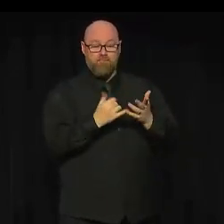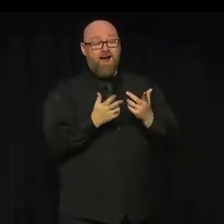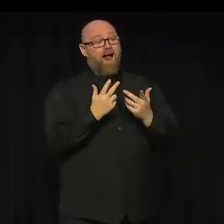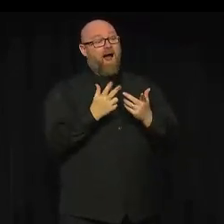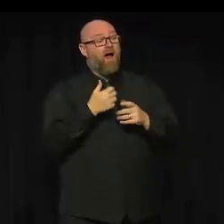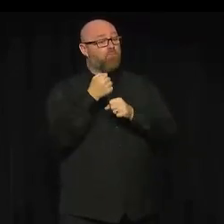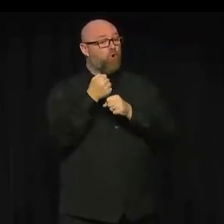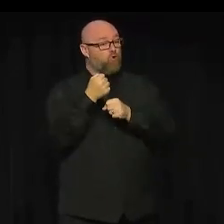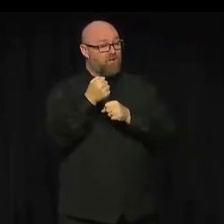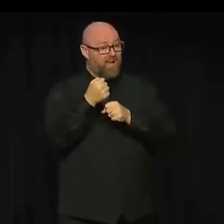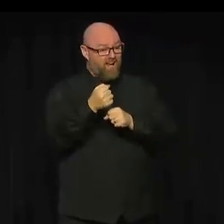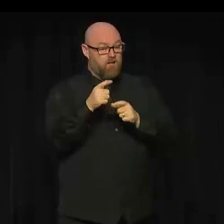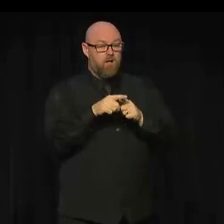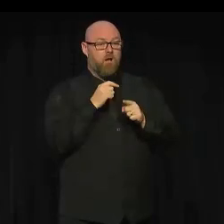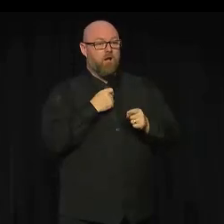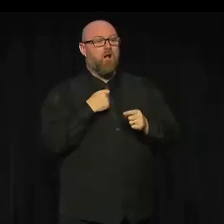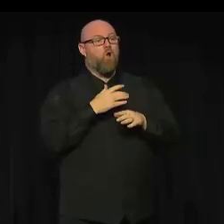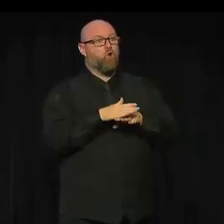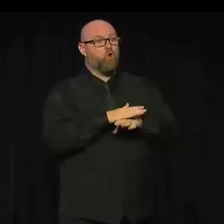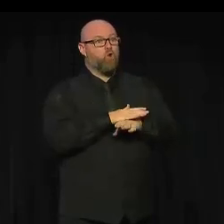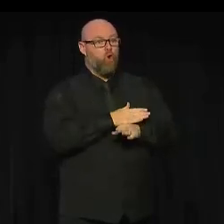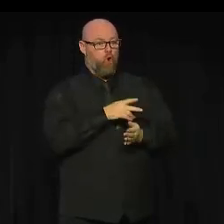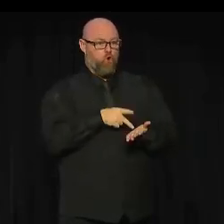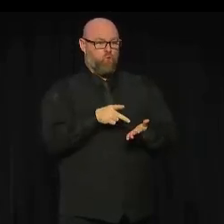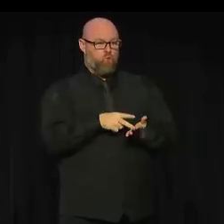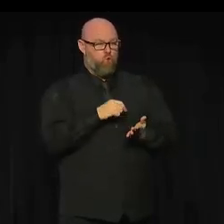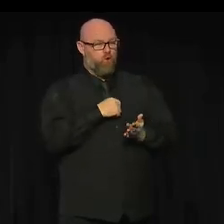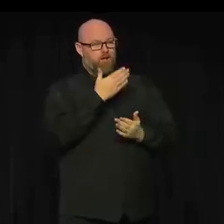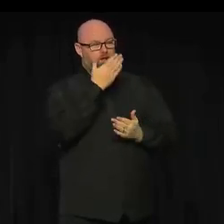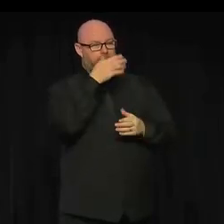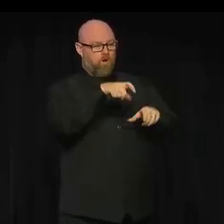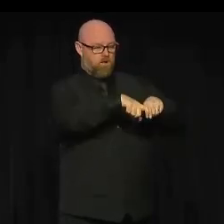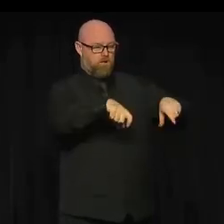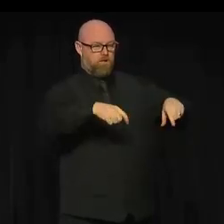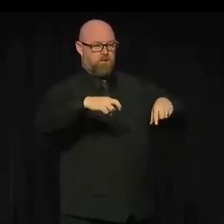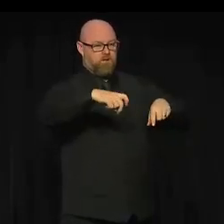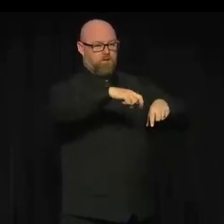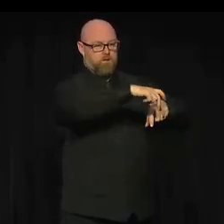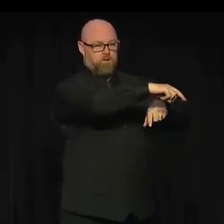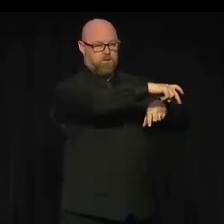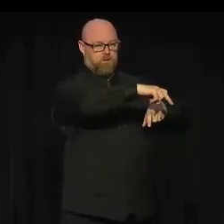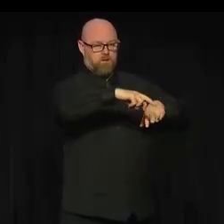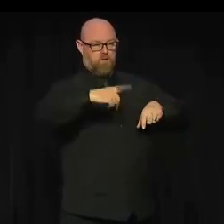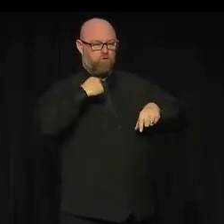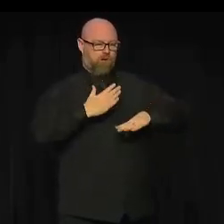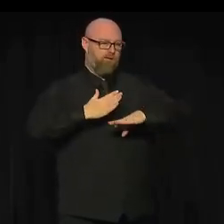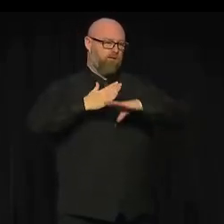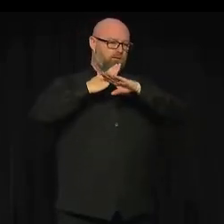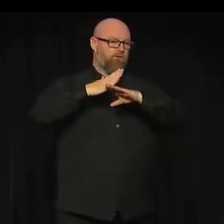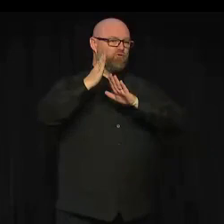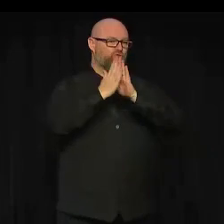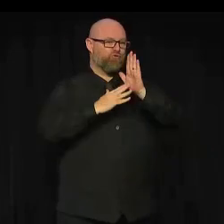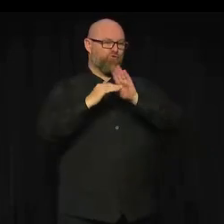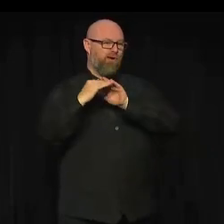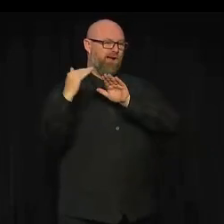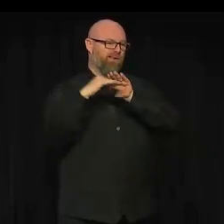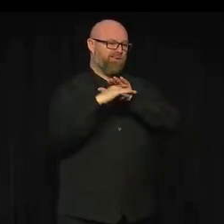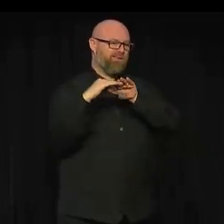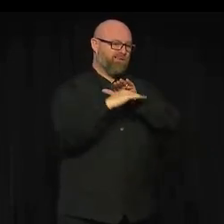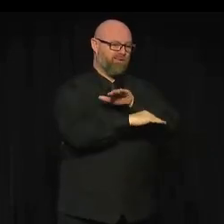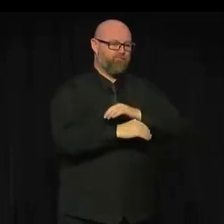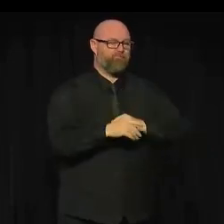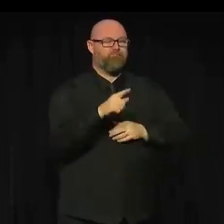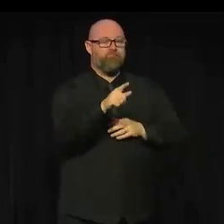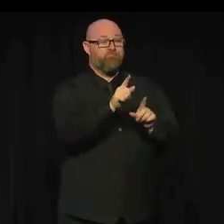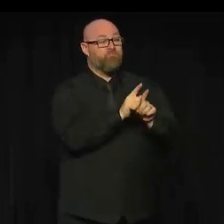including slow walking outside their premises to make it more difficult for trucks to get in, but also created this